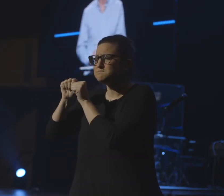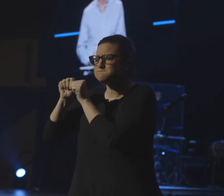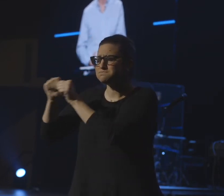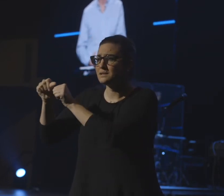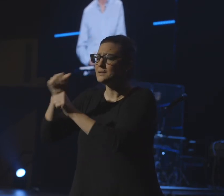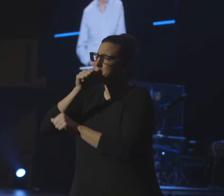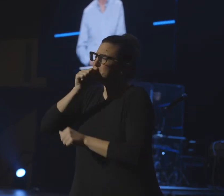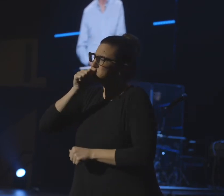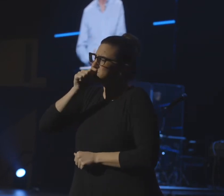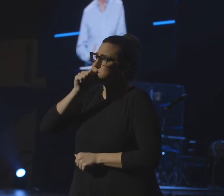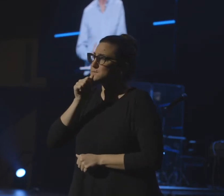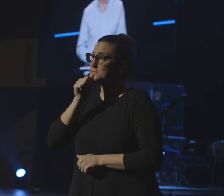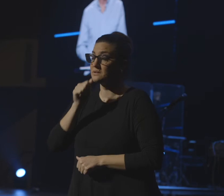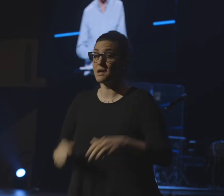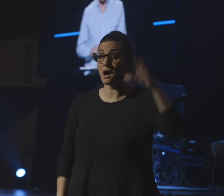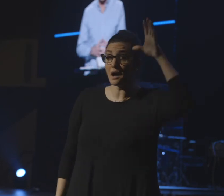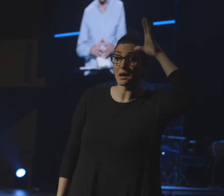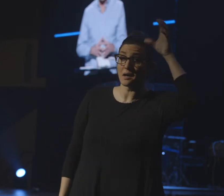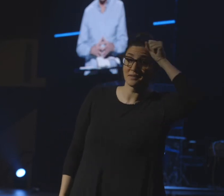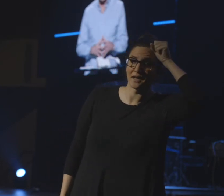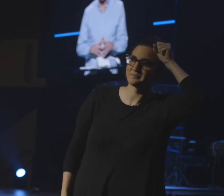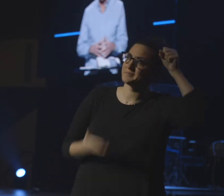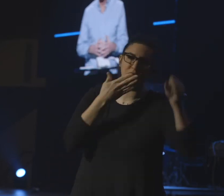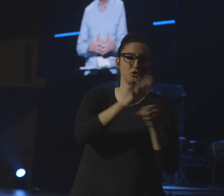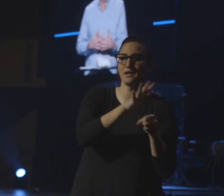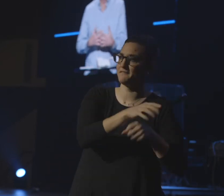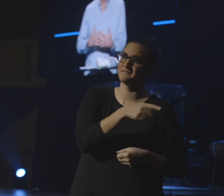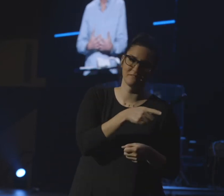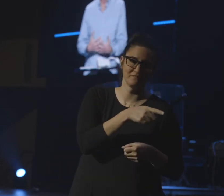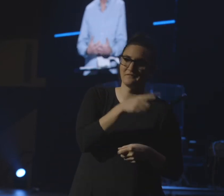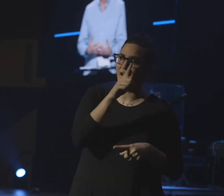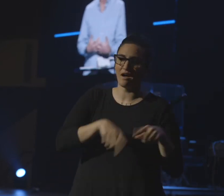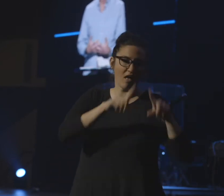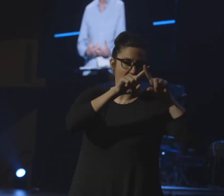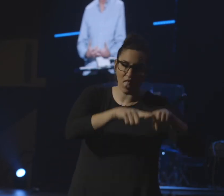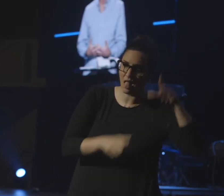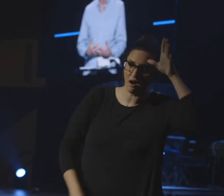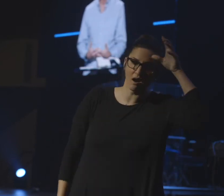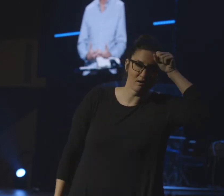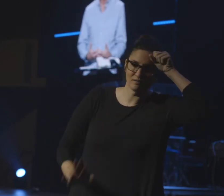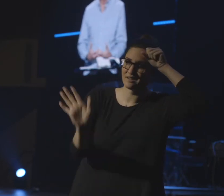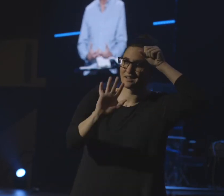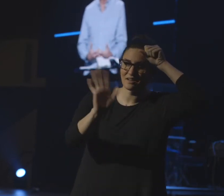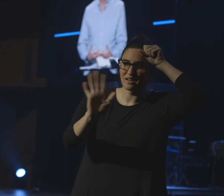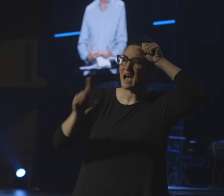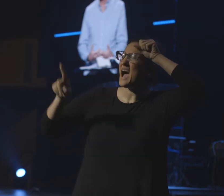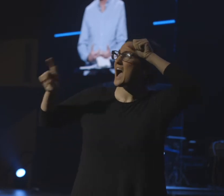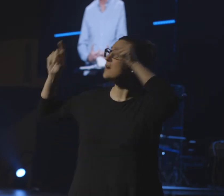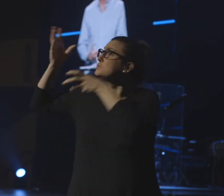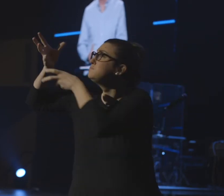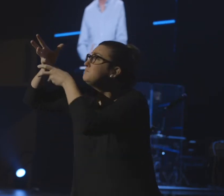common sense, right? The life of faith is not going to line up with common sense. It calls for believing in gifts from God in